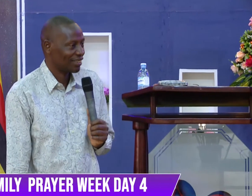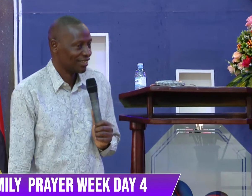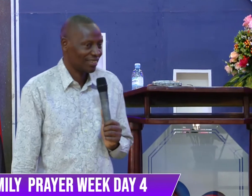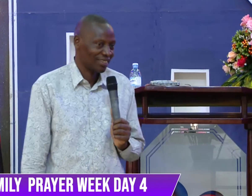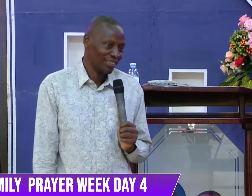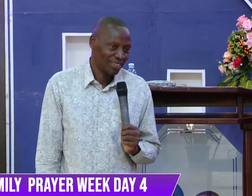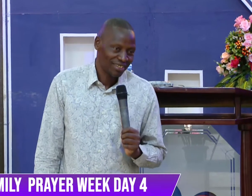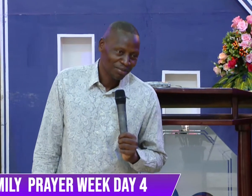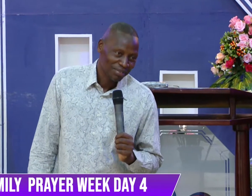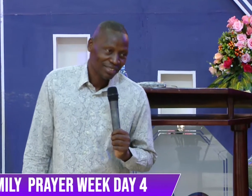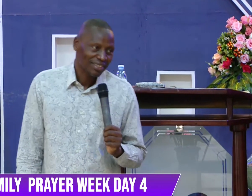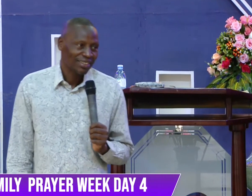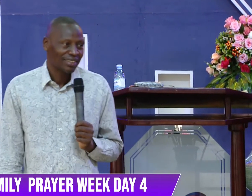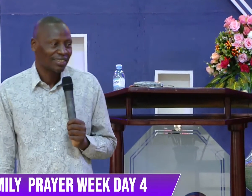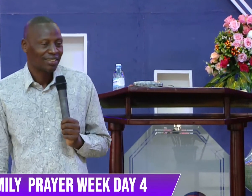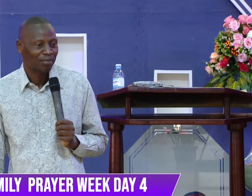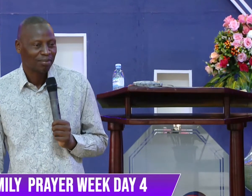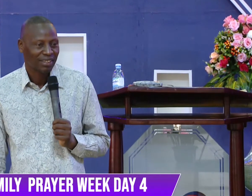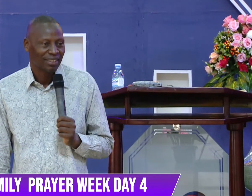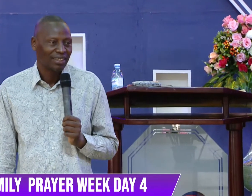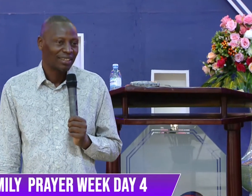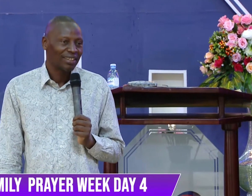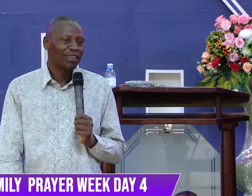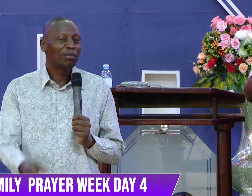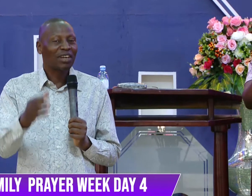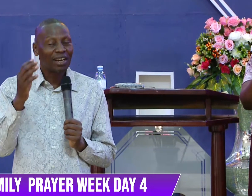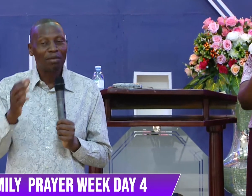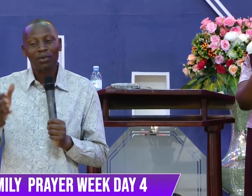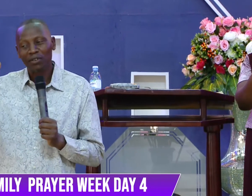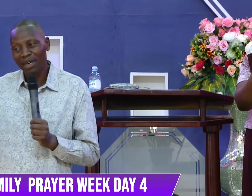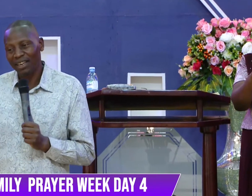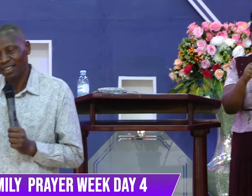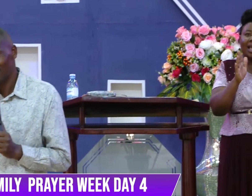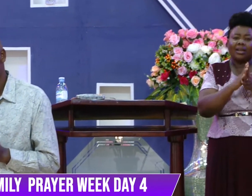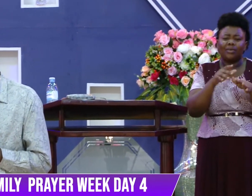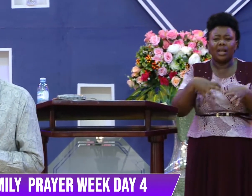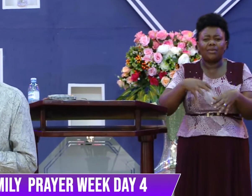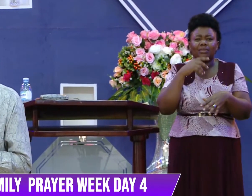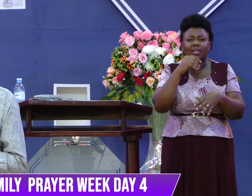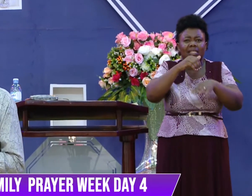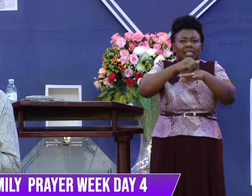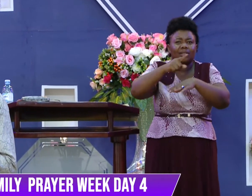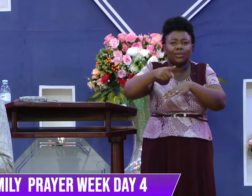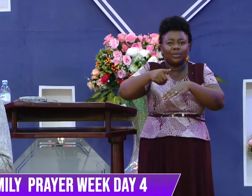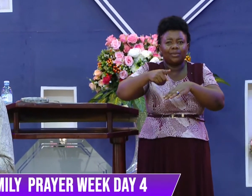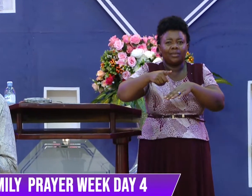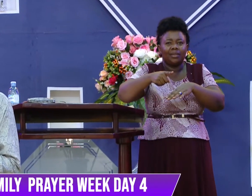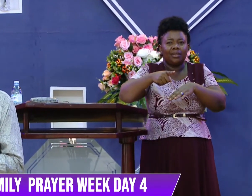my 10,000 first before you give me the receipt. He puts the 10,000 in the pocket before the receipt. And when a rich man